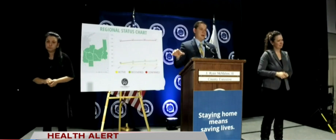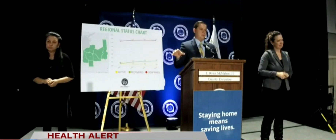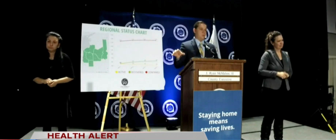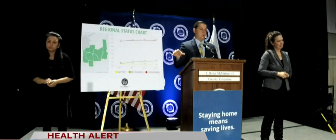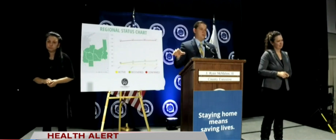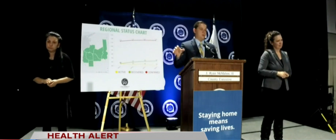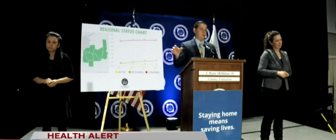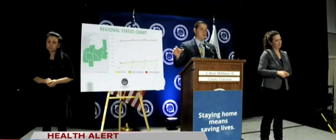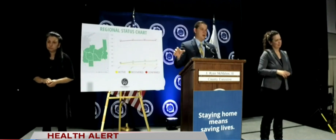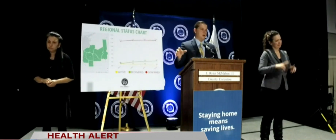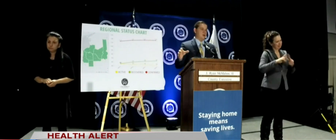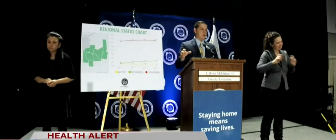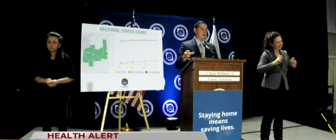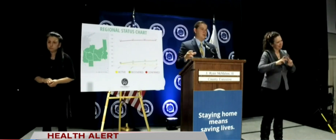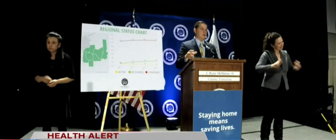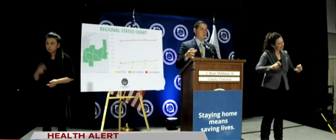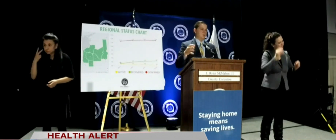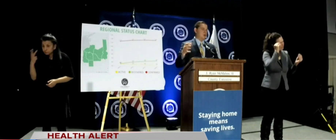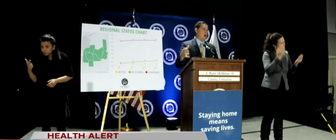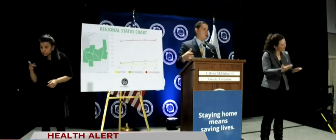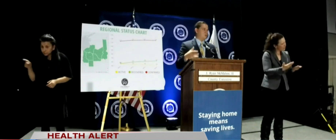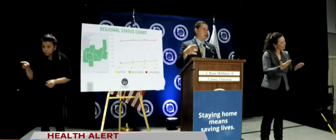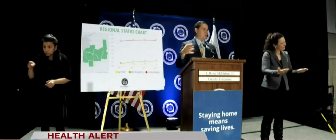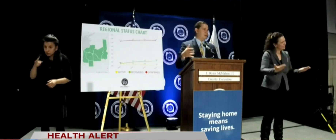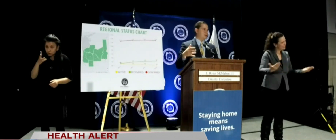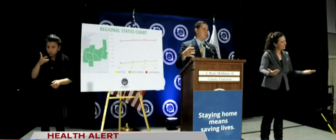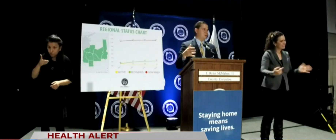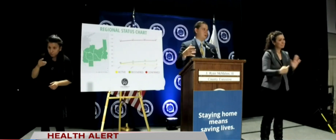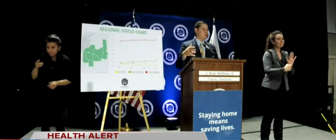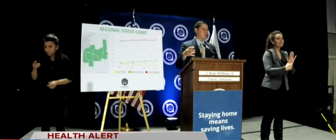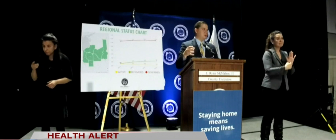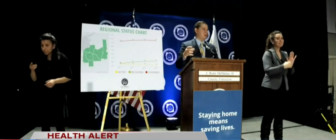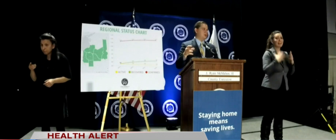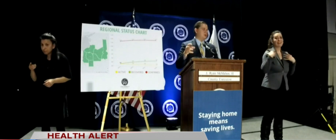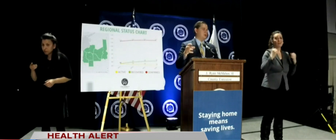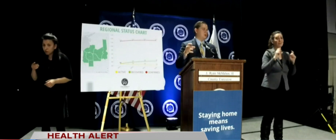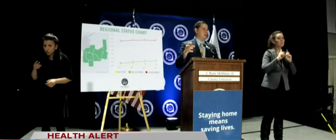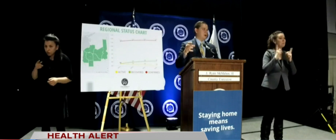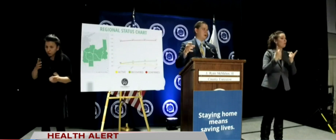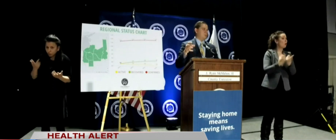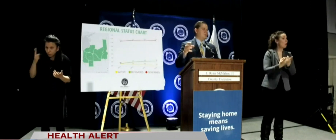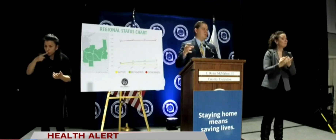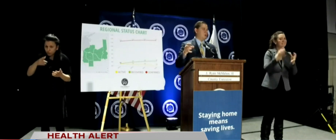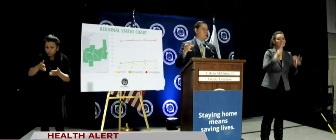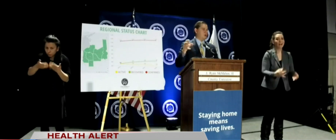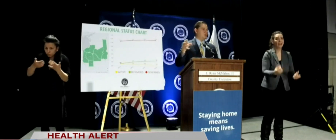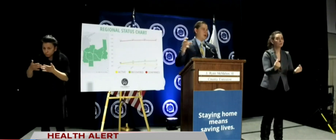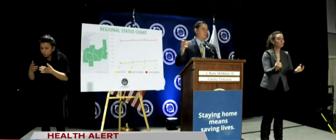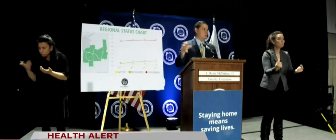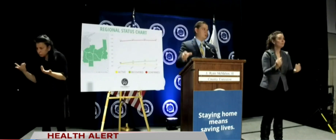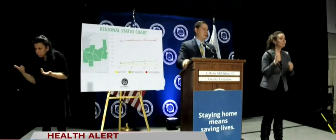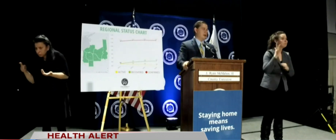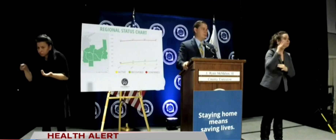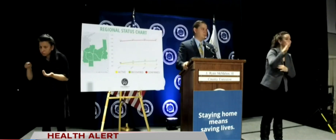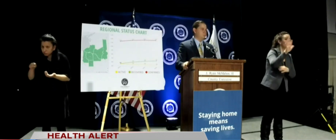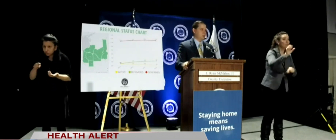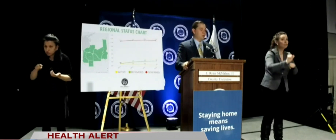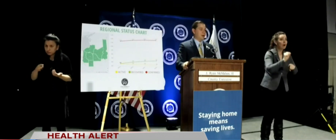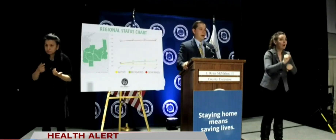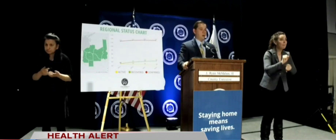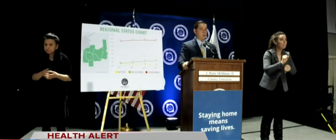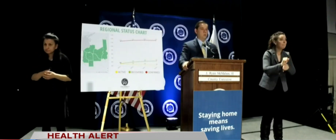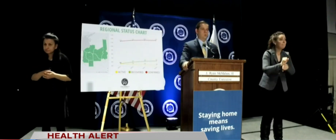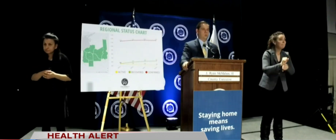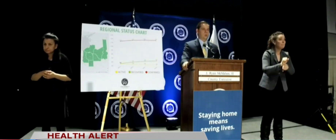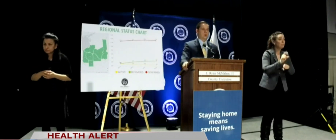at data points for a restart, is going to be what your health department can do to make sure that they can perform their jobs in real time. And